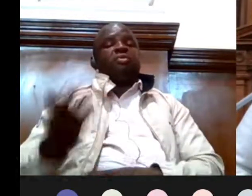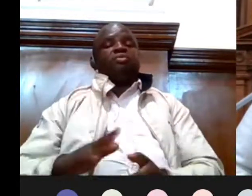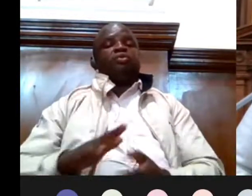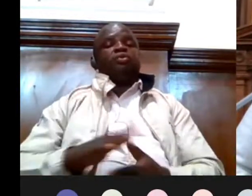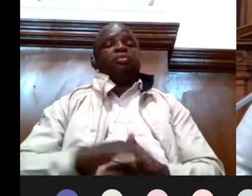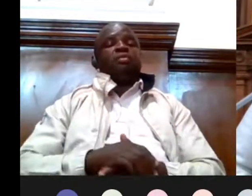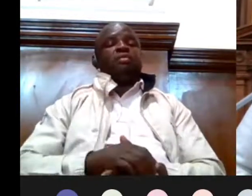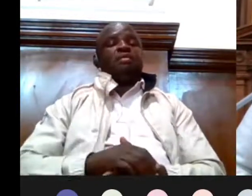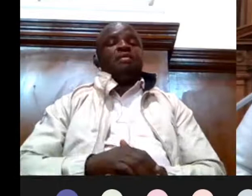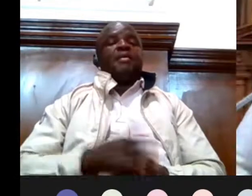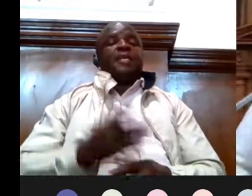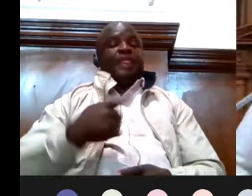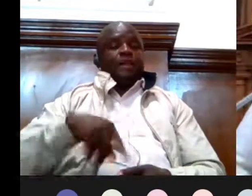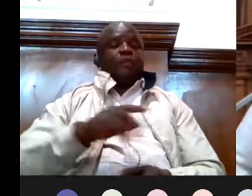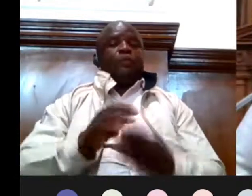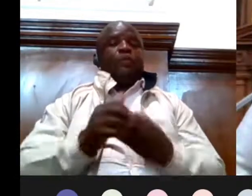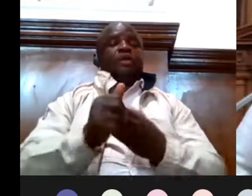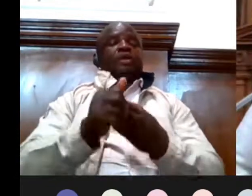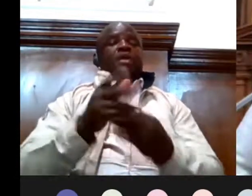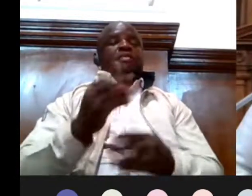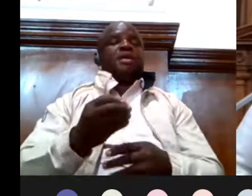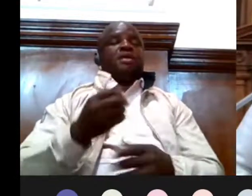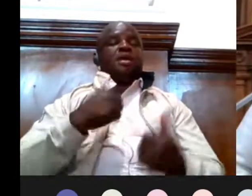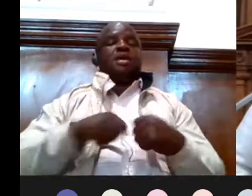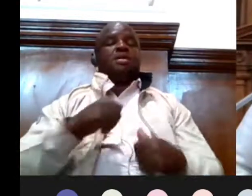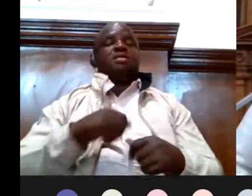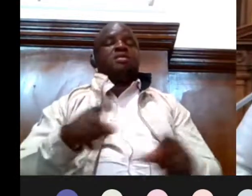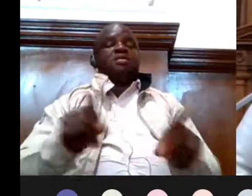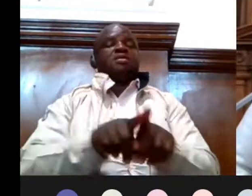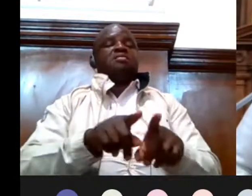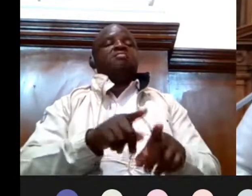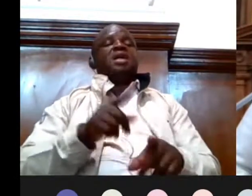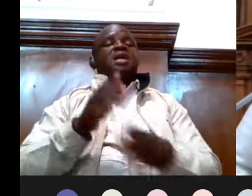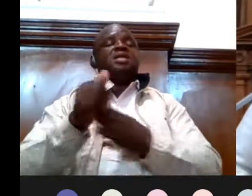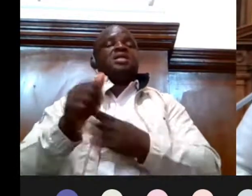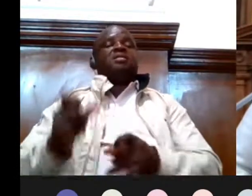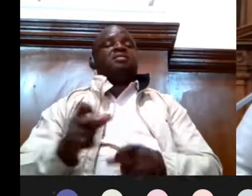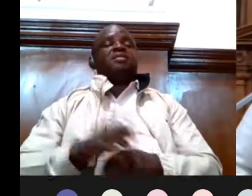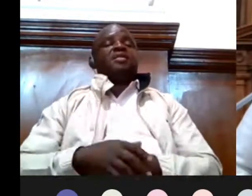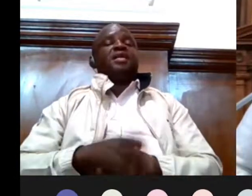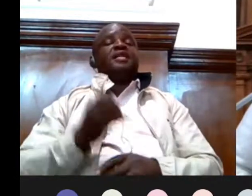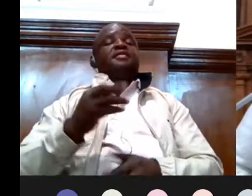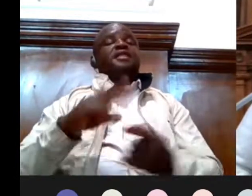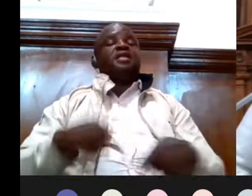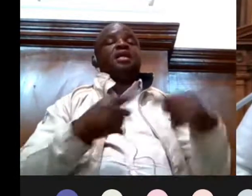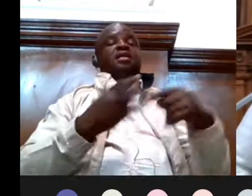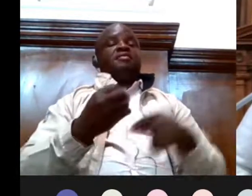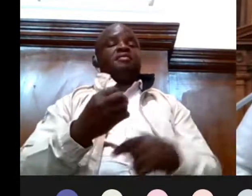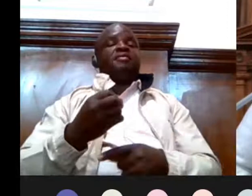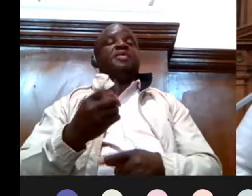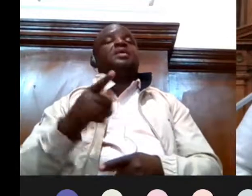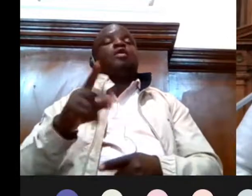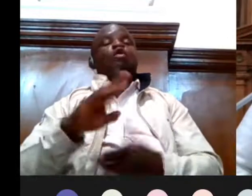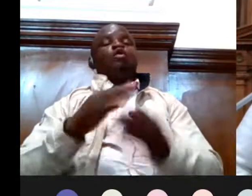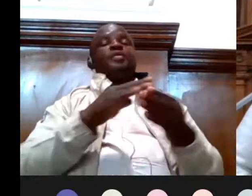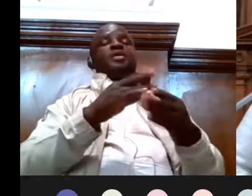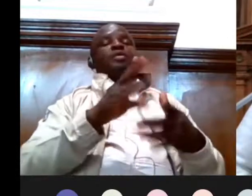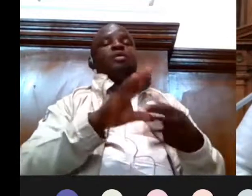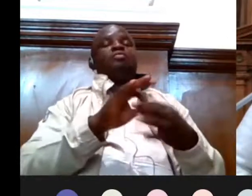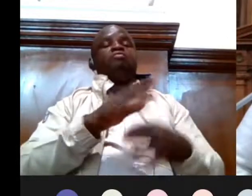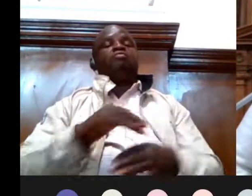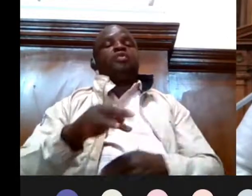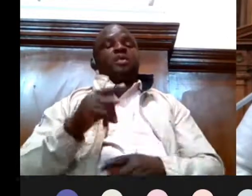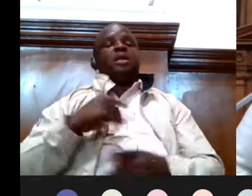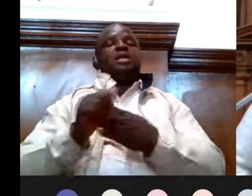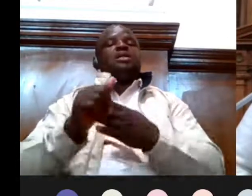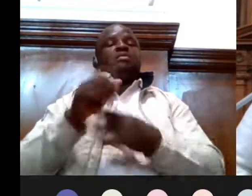as leaders, let's act like leaders. Ha hona le bothata bo etsahala mo re dulang teng as women, as leaders, let